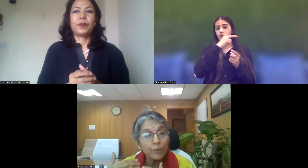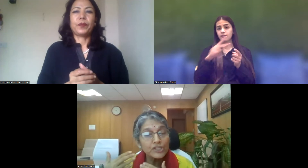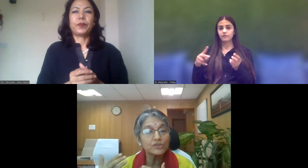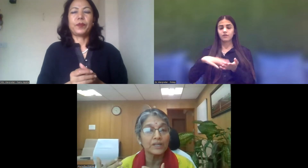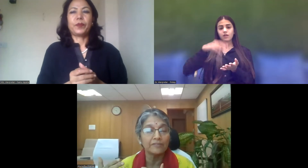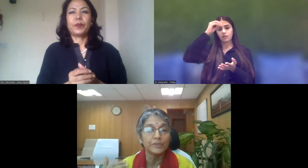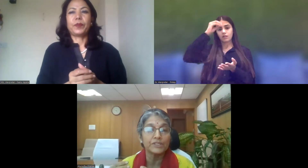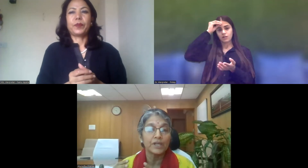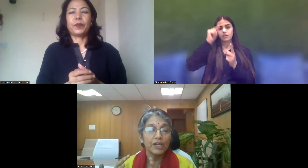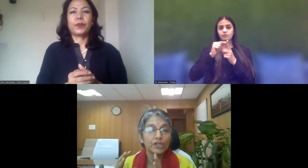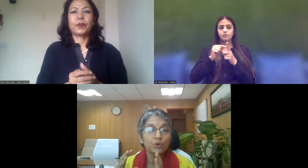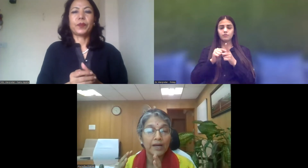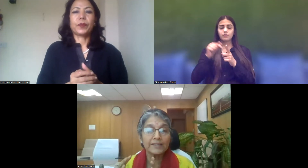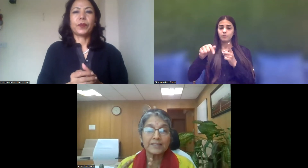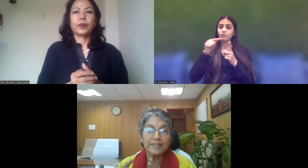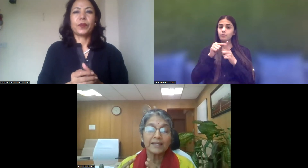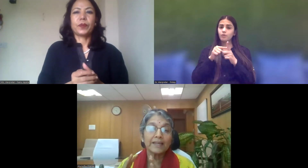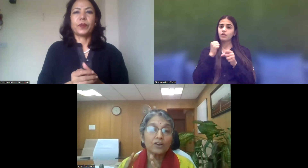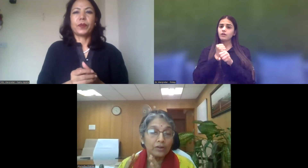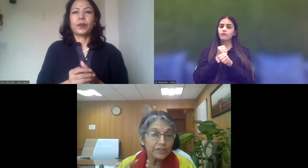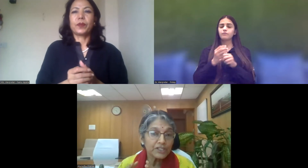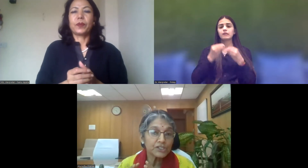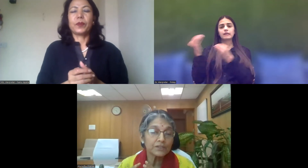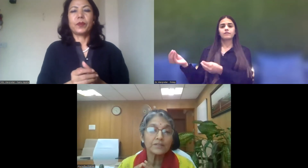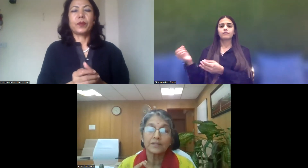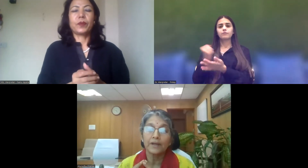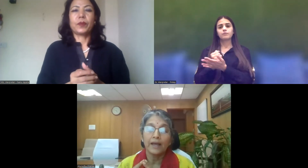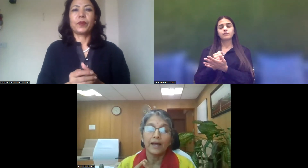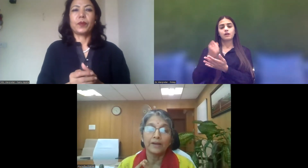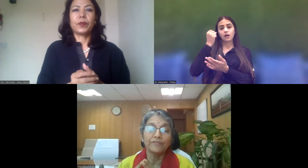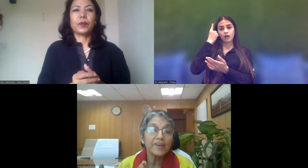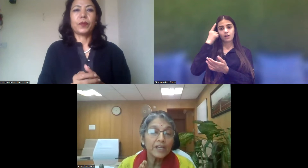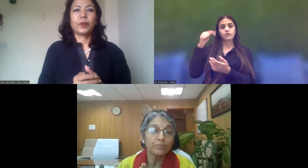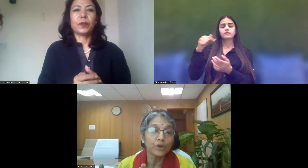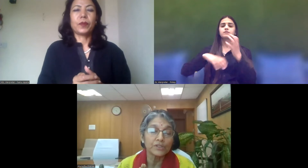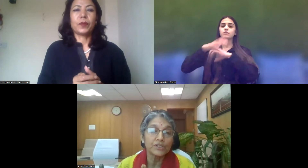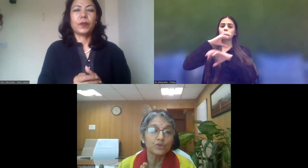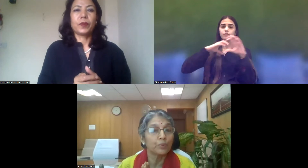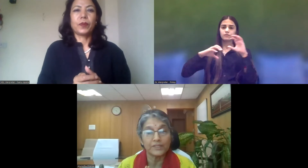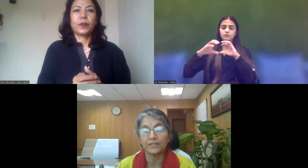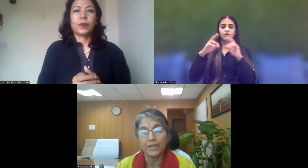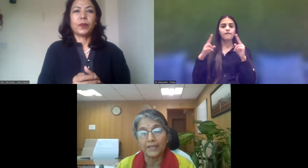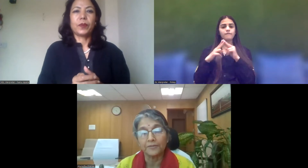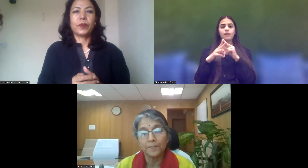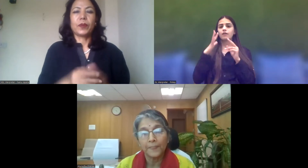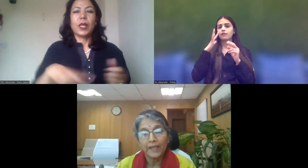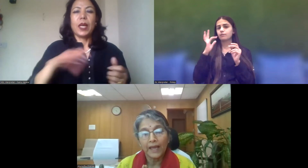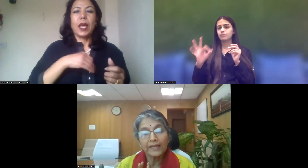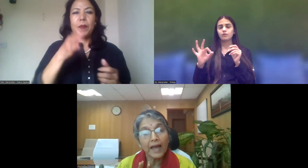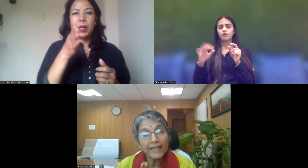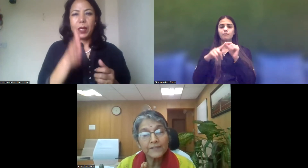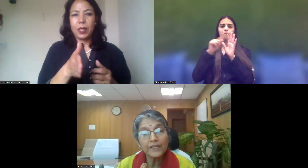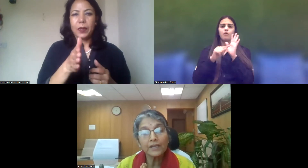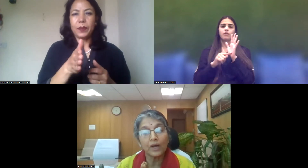give a pointer to the governments to understand that conversations are very important to policy making.